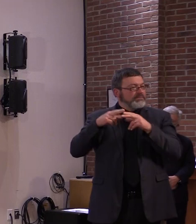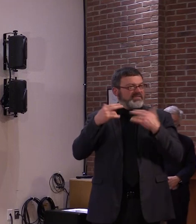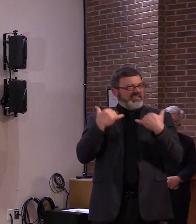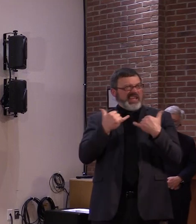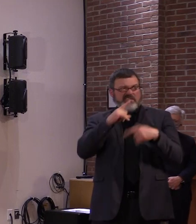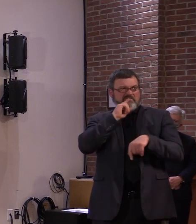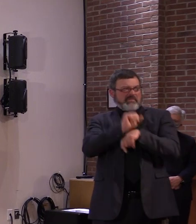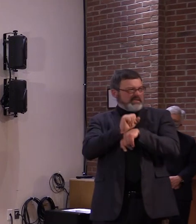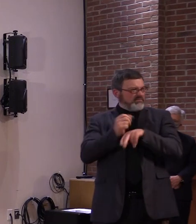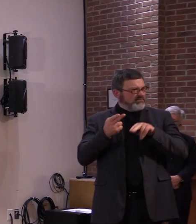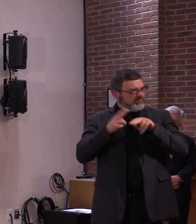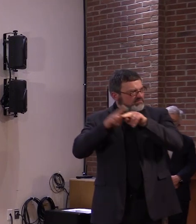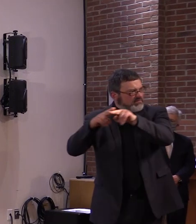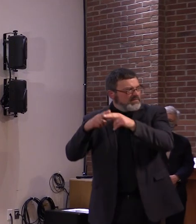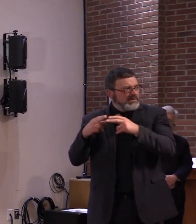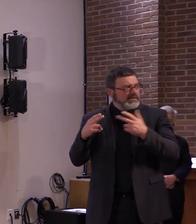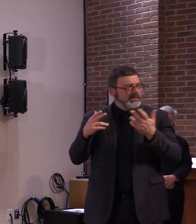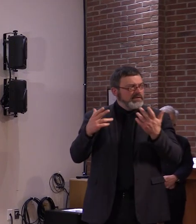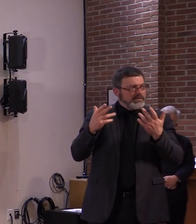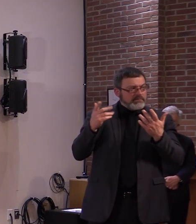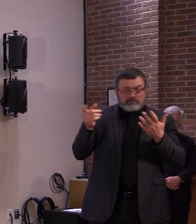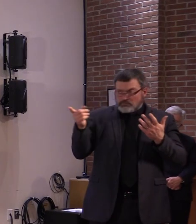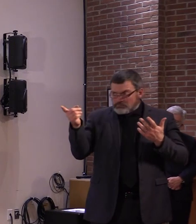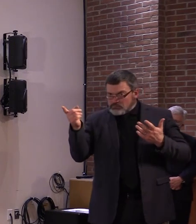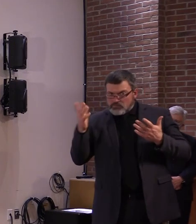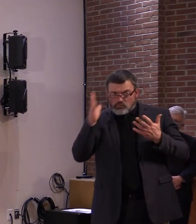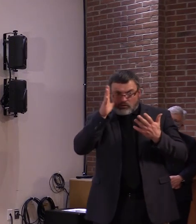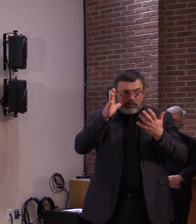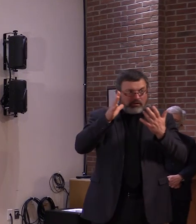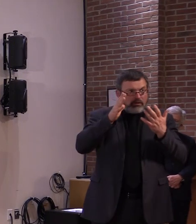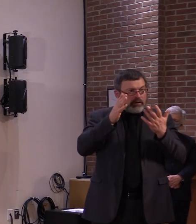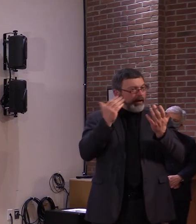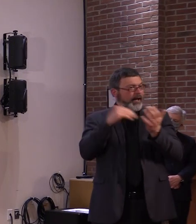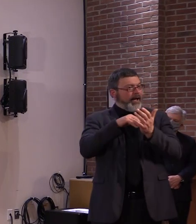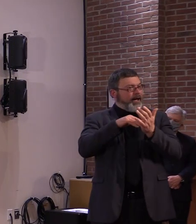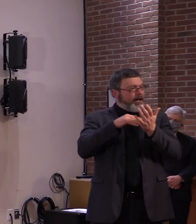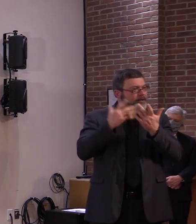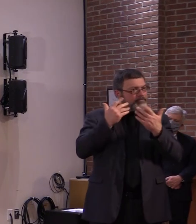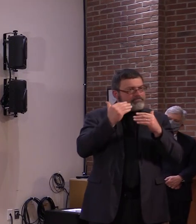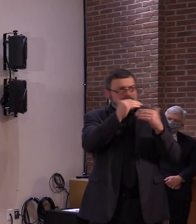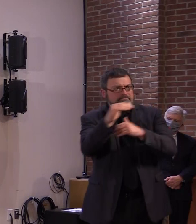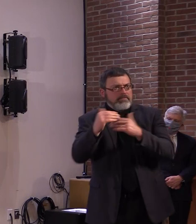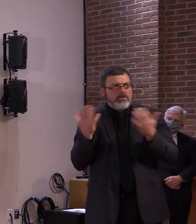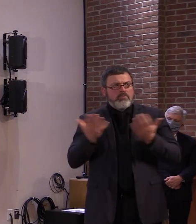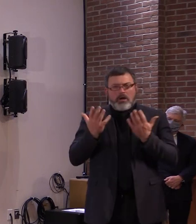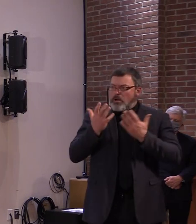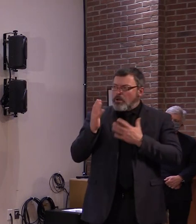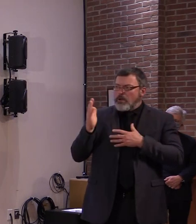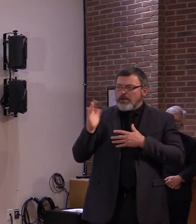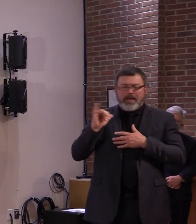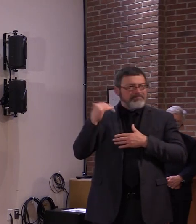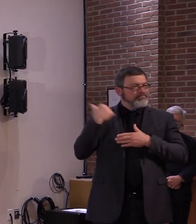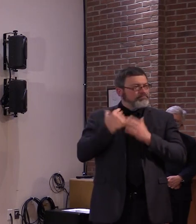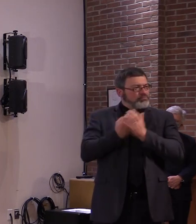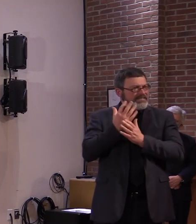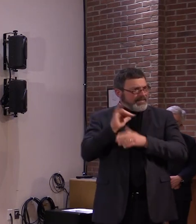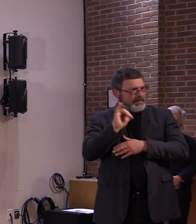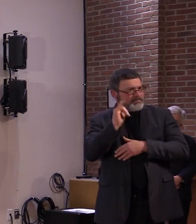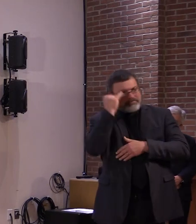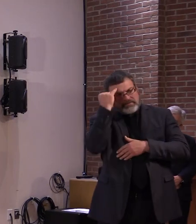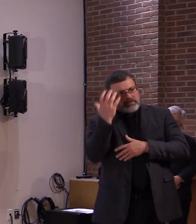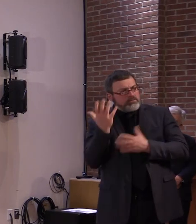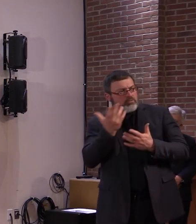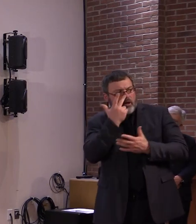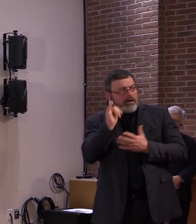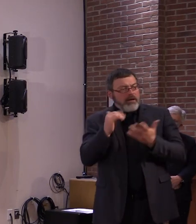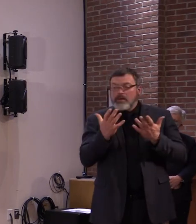if that is still the case, that is just really not a likelihood or even much of a possibility. You